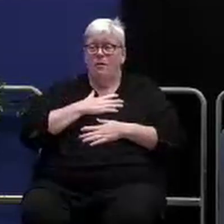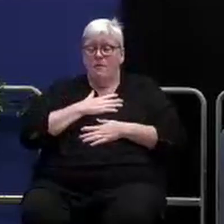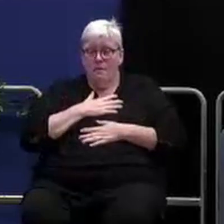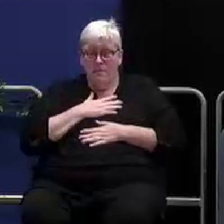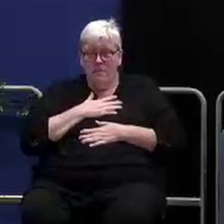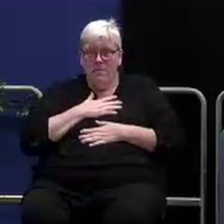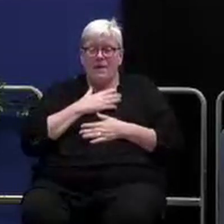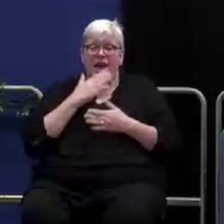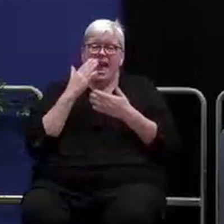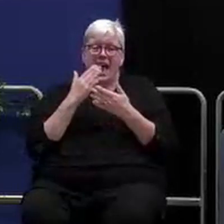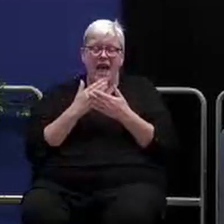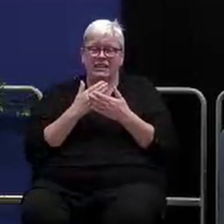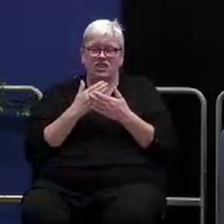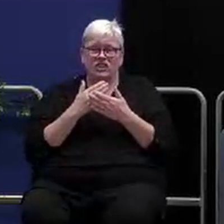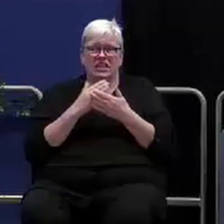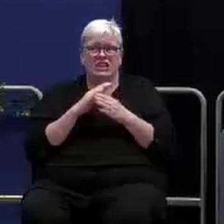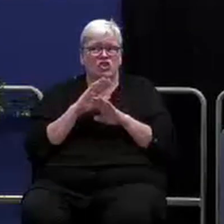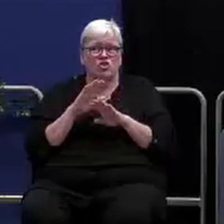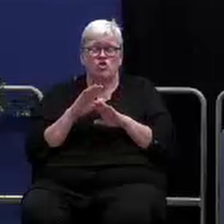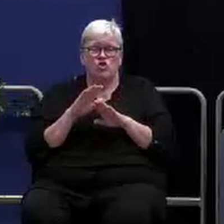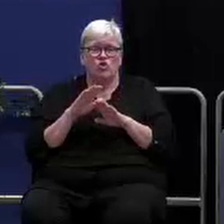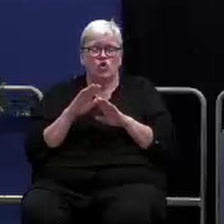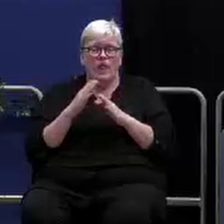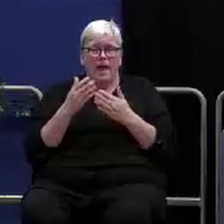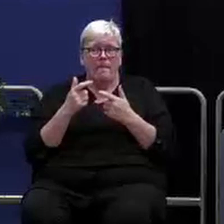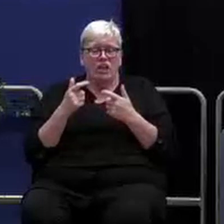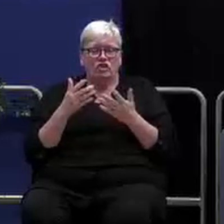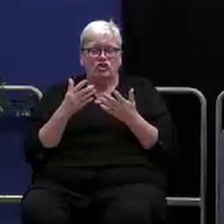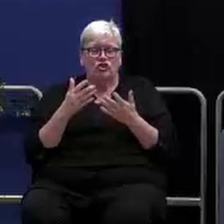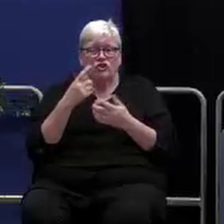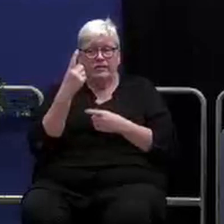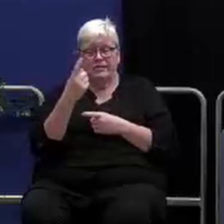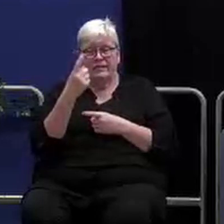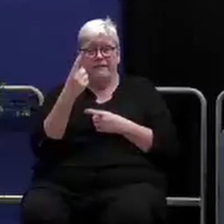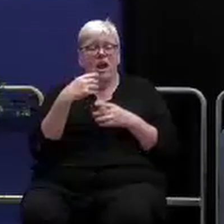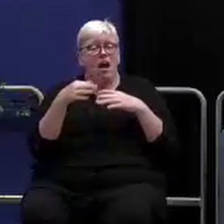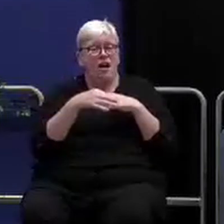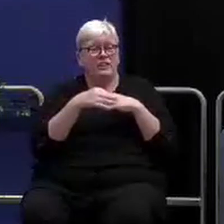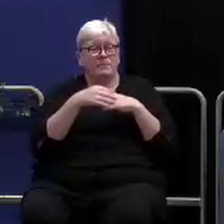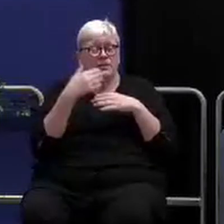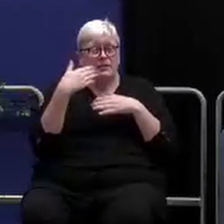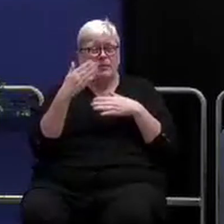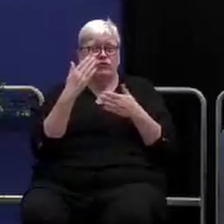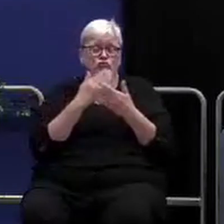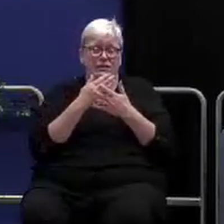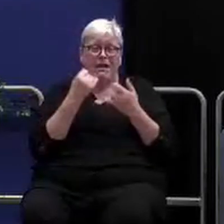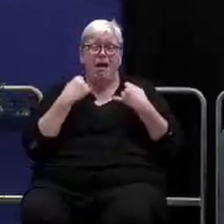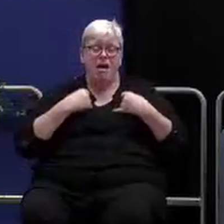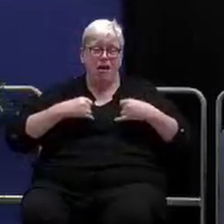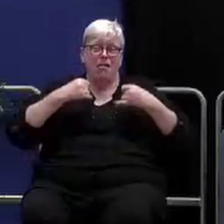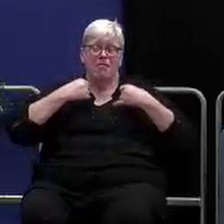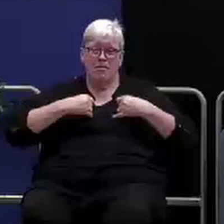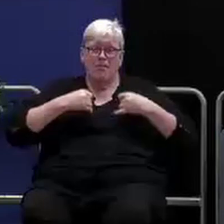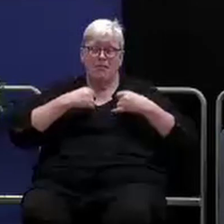not actually that redemptive. And it turned out that her husband had been extremely unwell. And